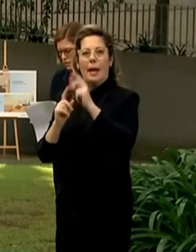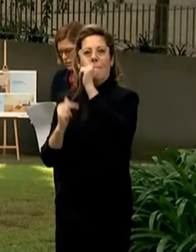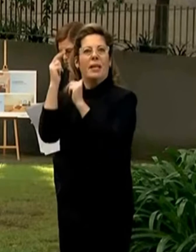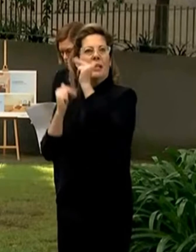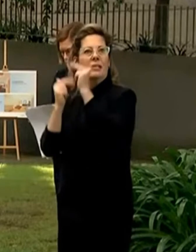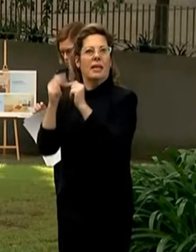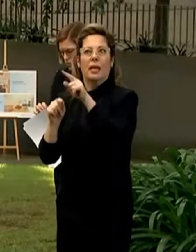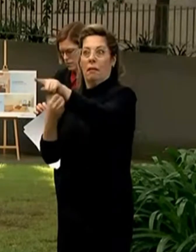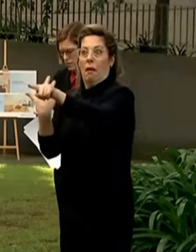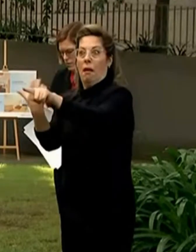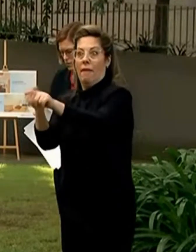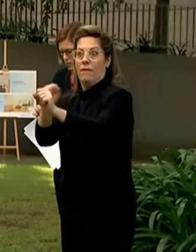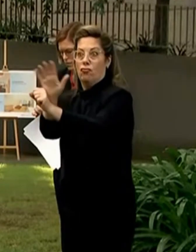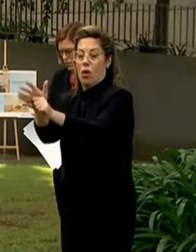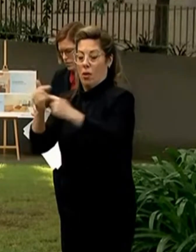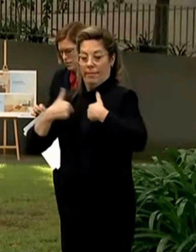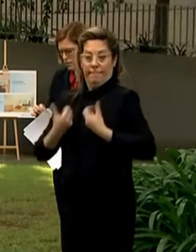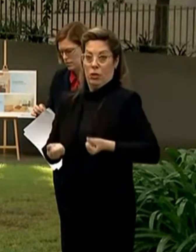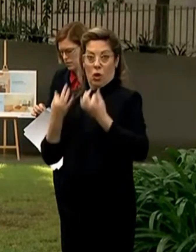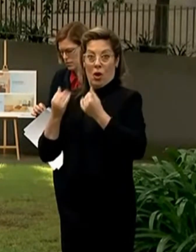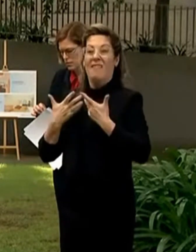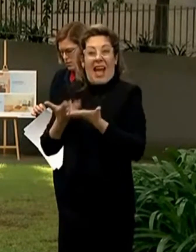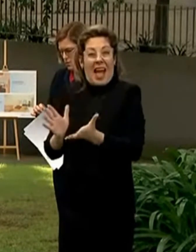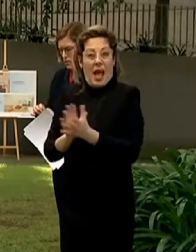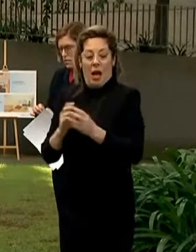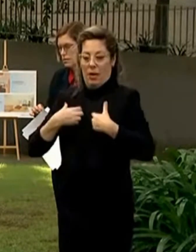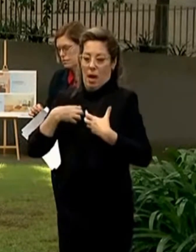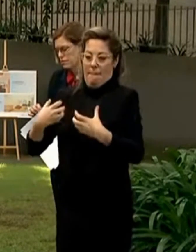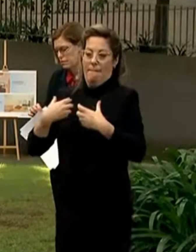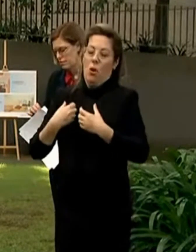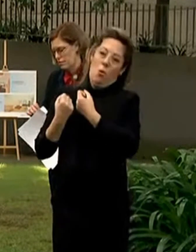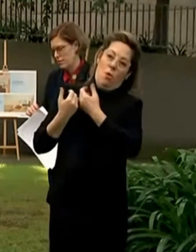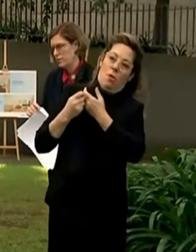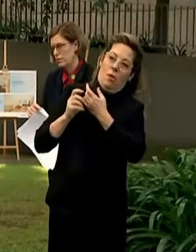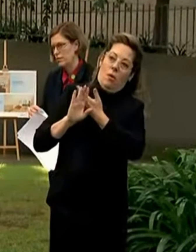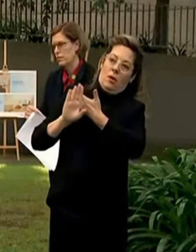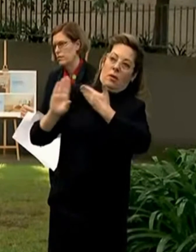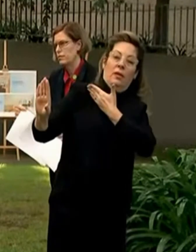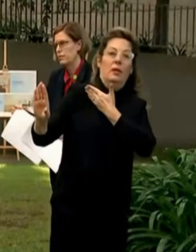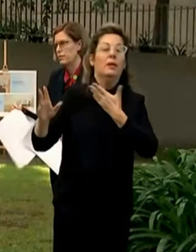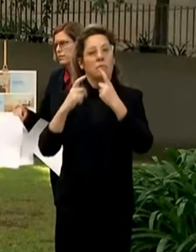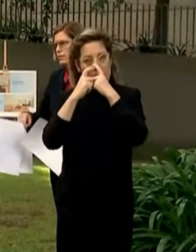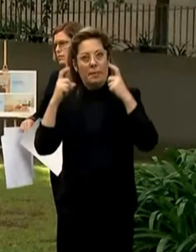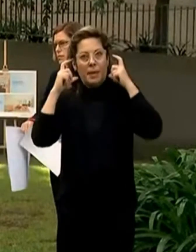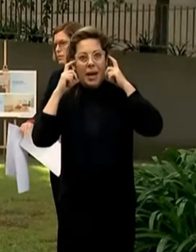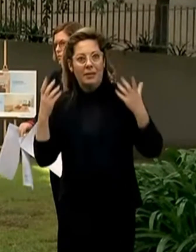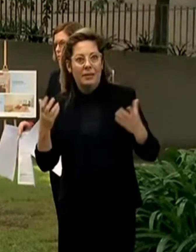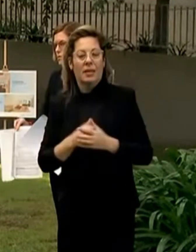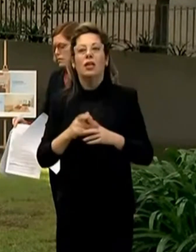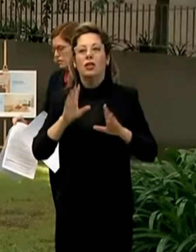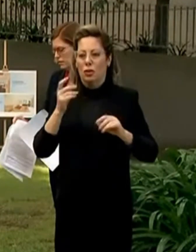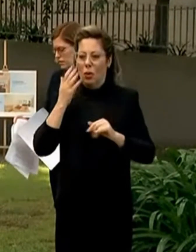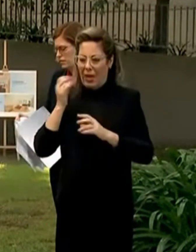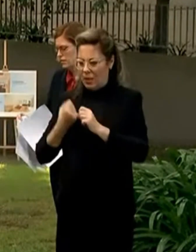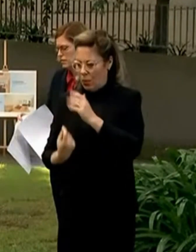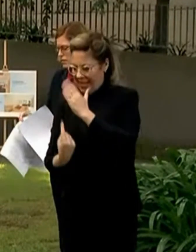breaking the back of this strain, and also, as Dr. Chan, and I use her word, I quite like the mopping up. So we know where there's been cases of